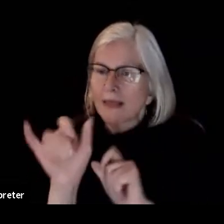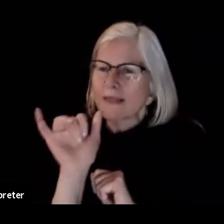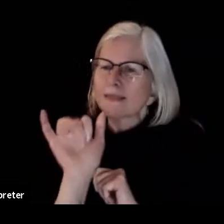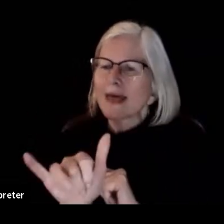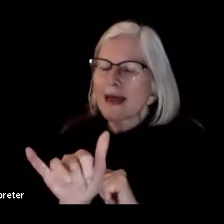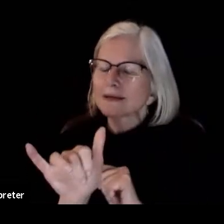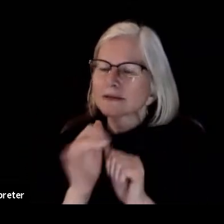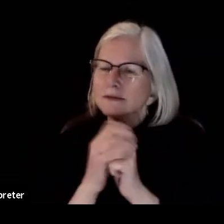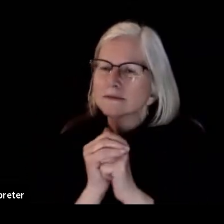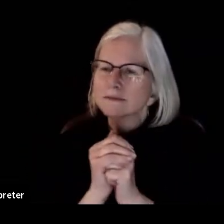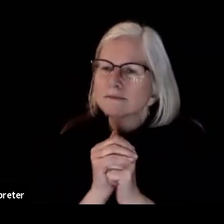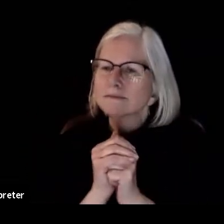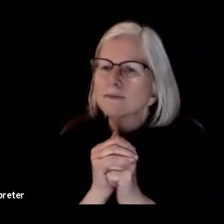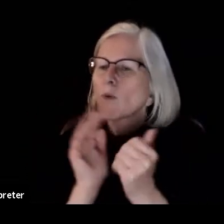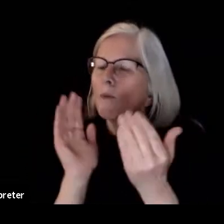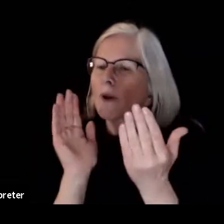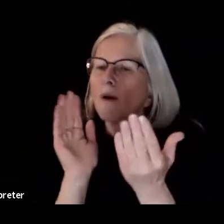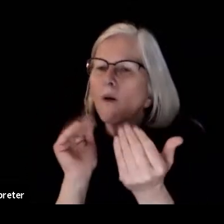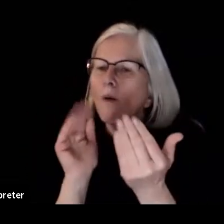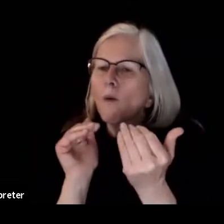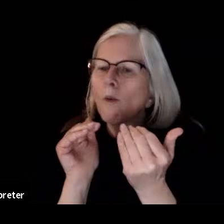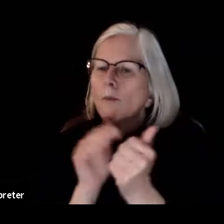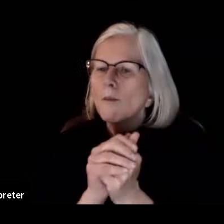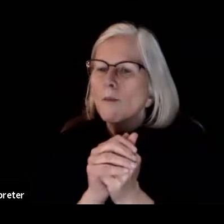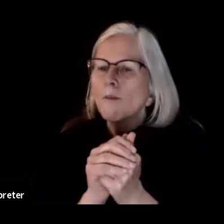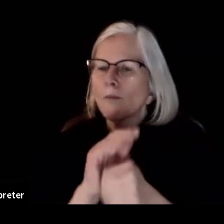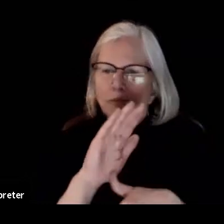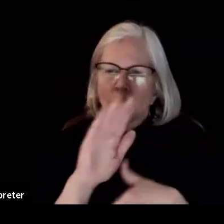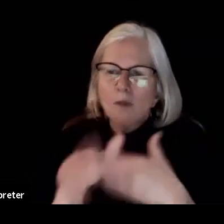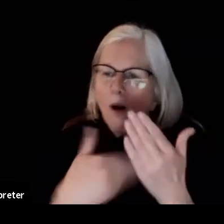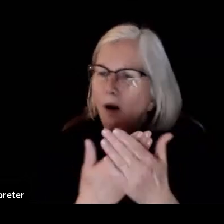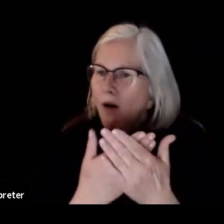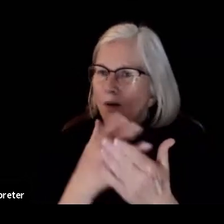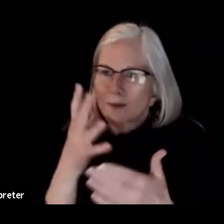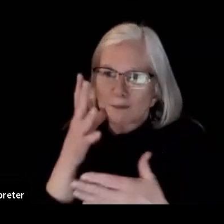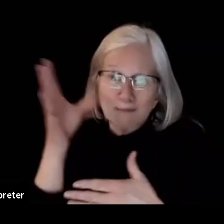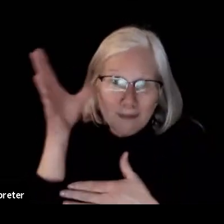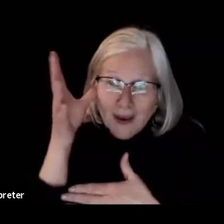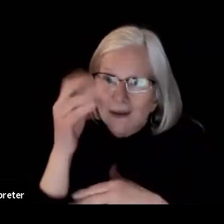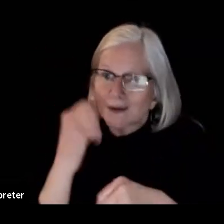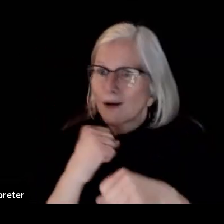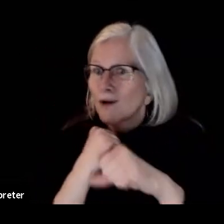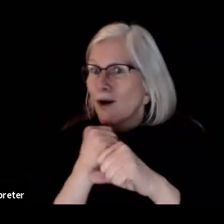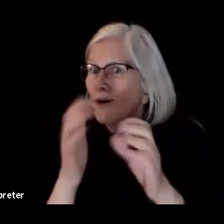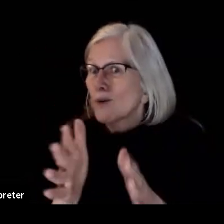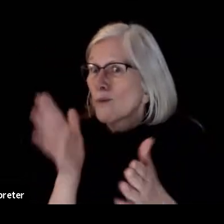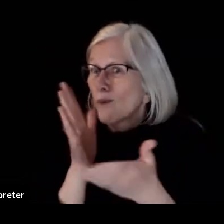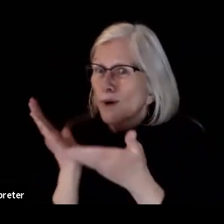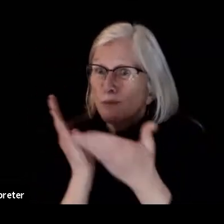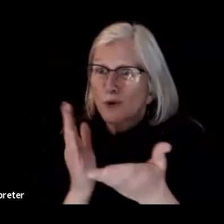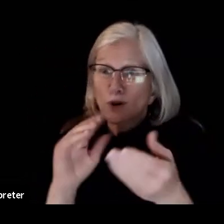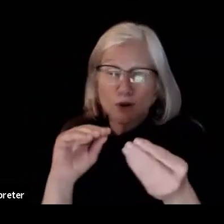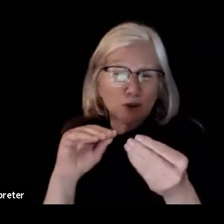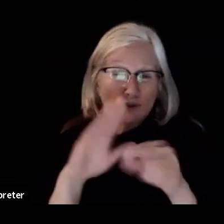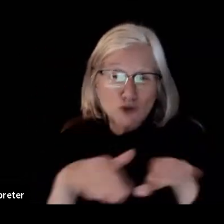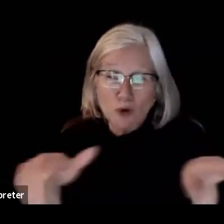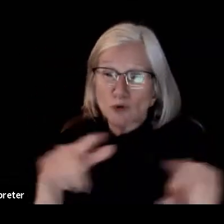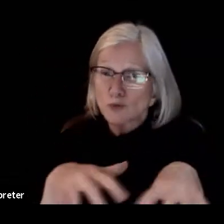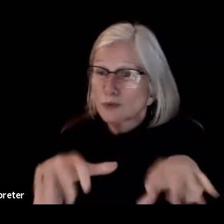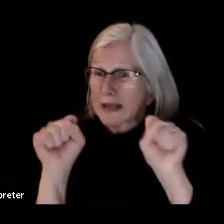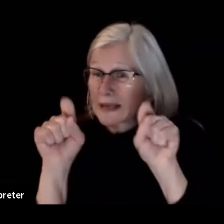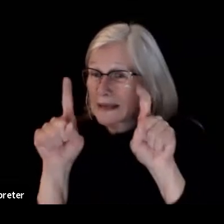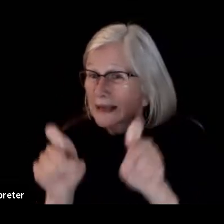every, that parents and guardians will take their children and get tested. We have built